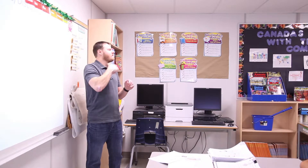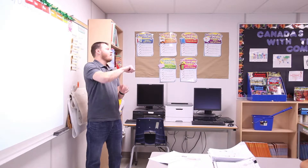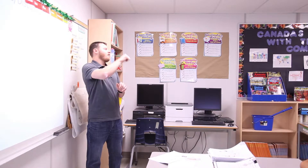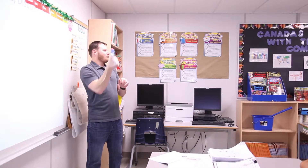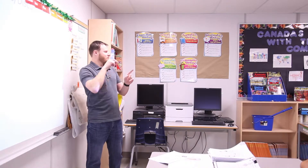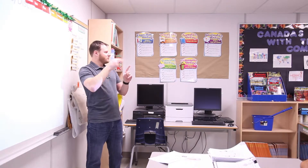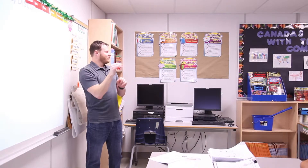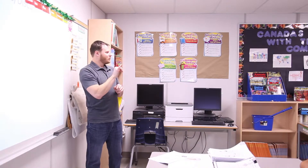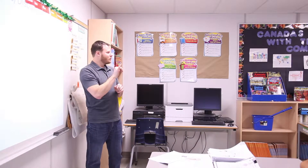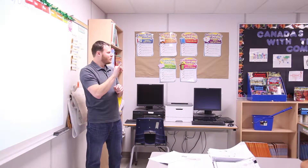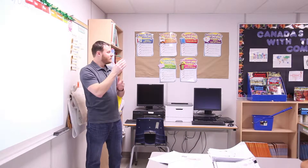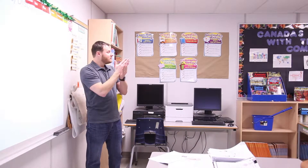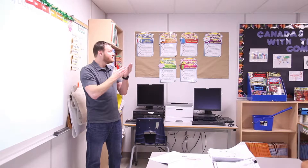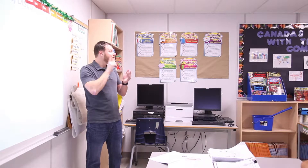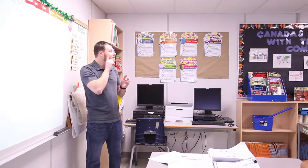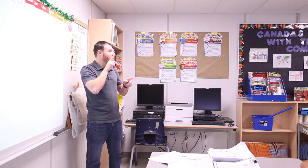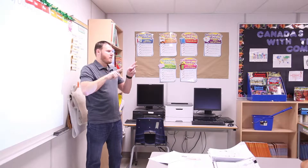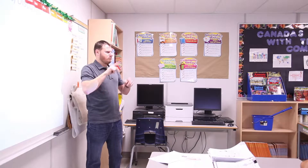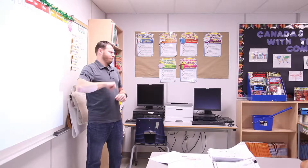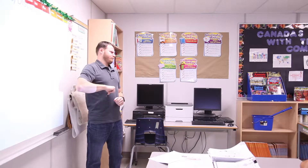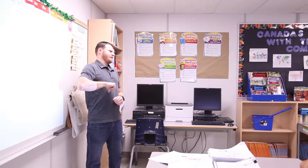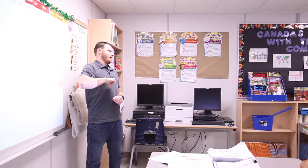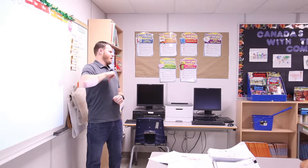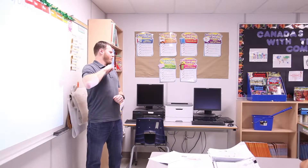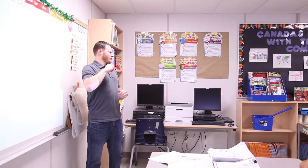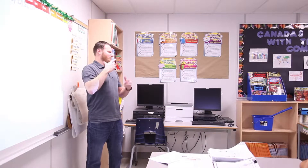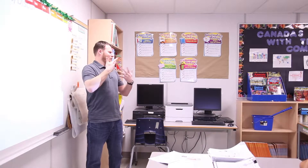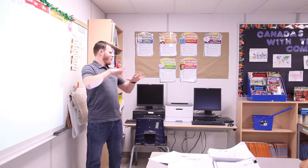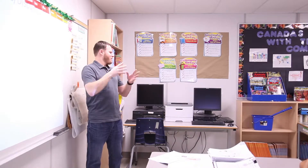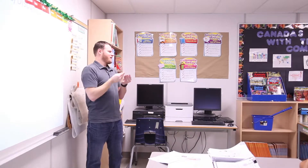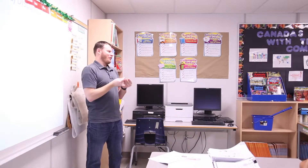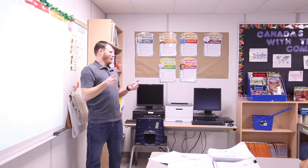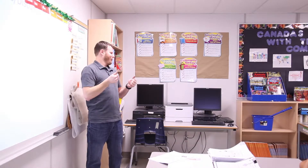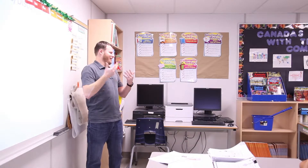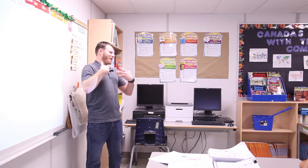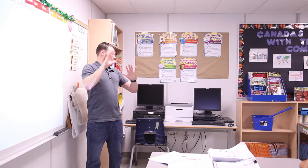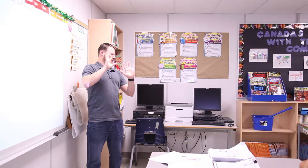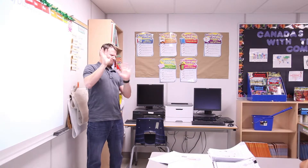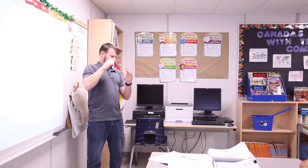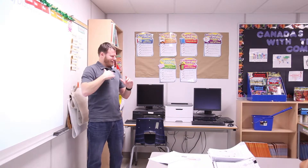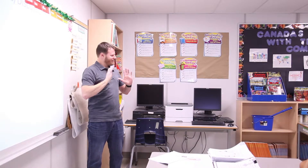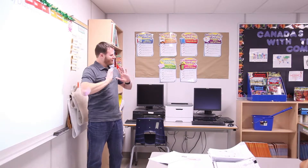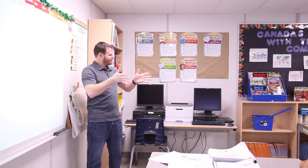another perspective too. Deaf people are very proud of who they are, and they don't want to lose that. We see ourselves as being totally okay.